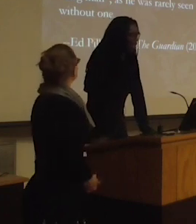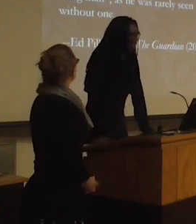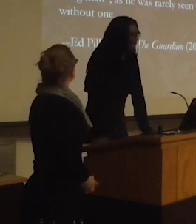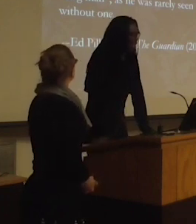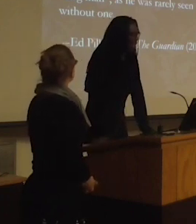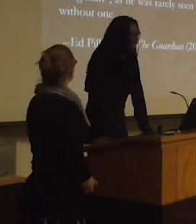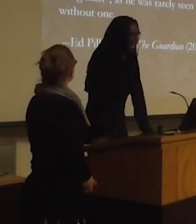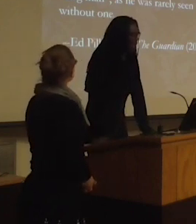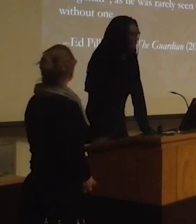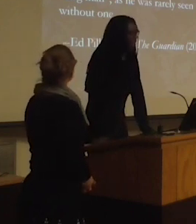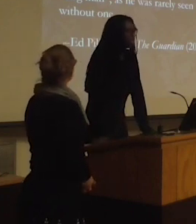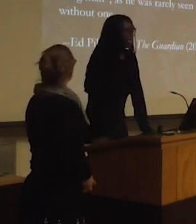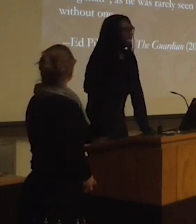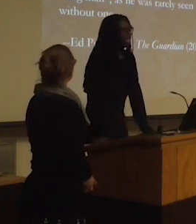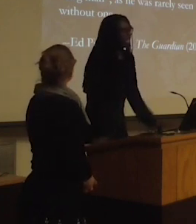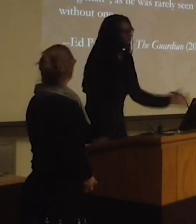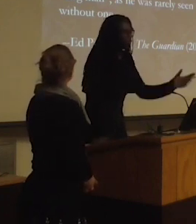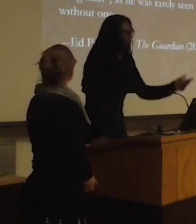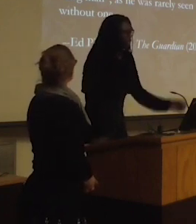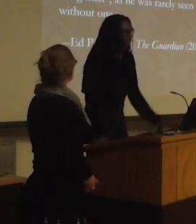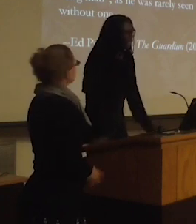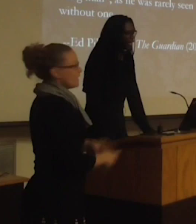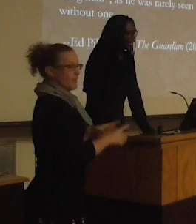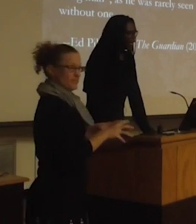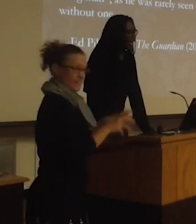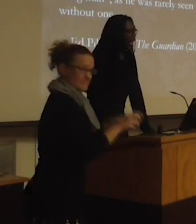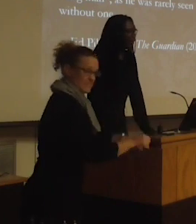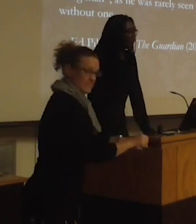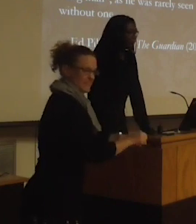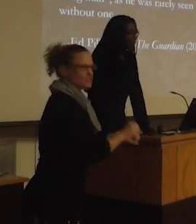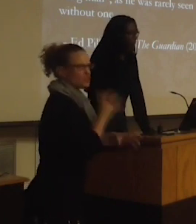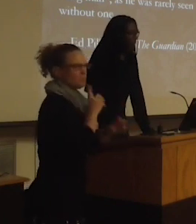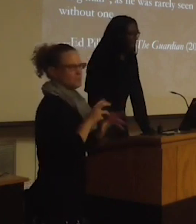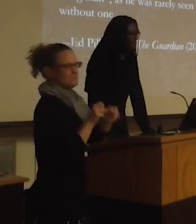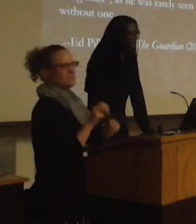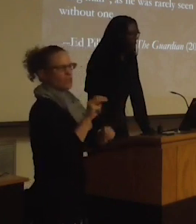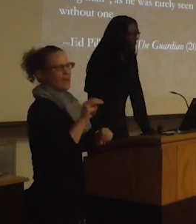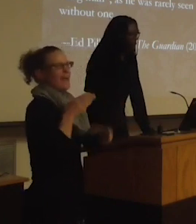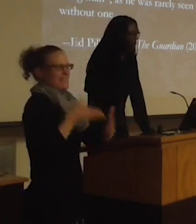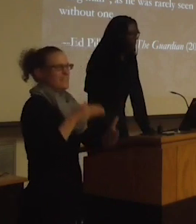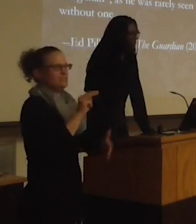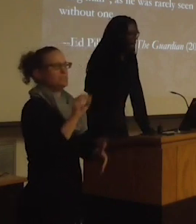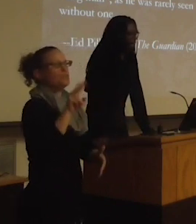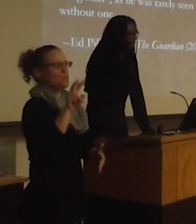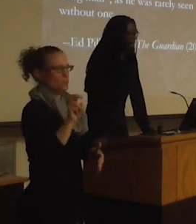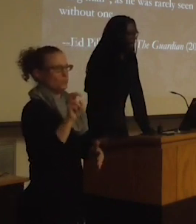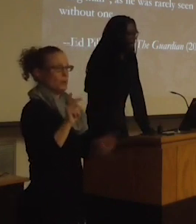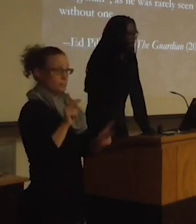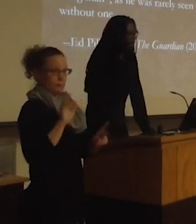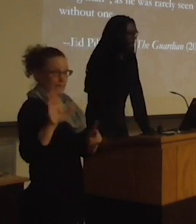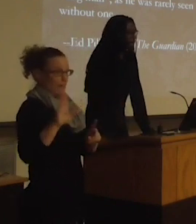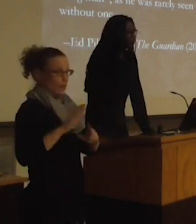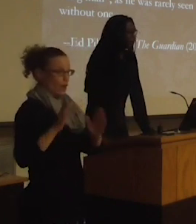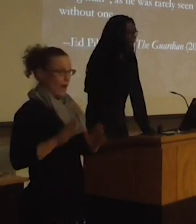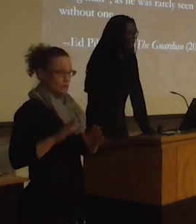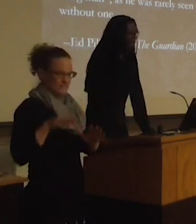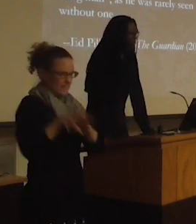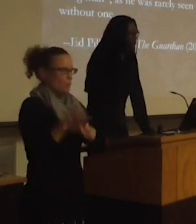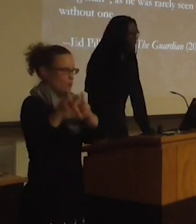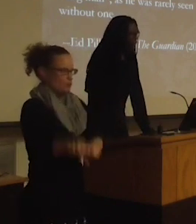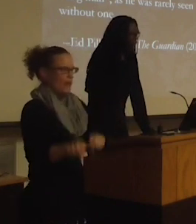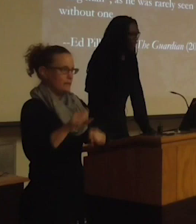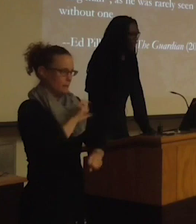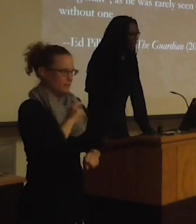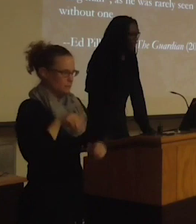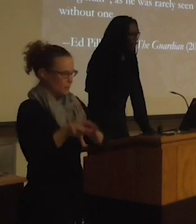the 1978 siege happened, a siege against the Move organization in their homes in 1978 from the police,